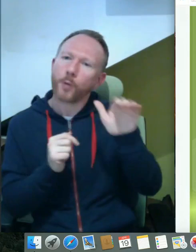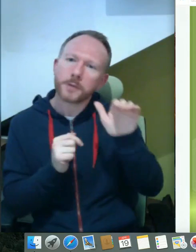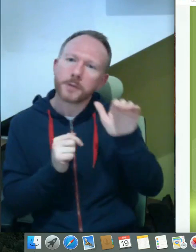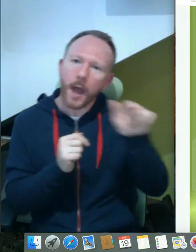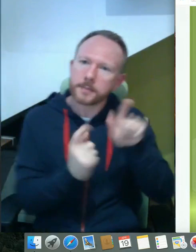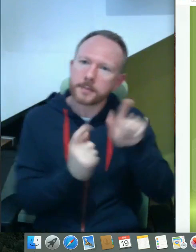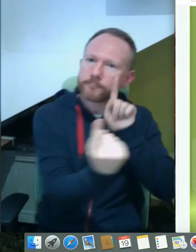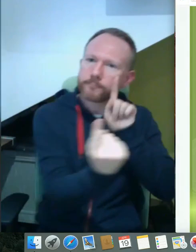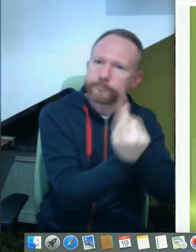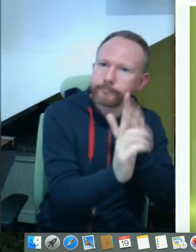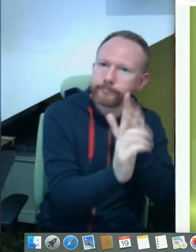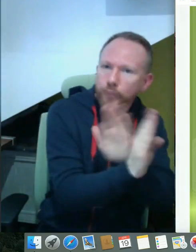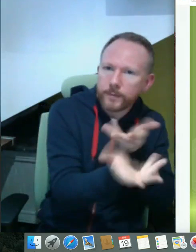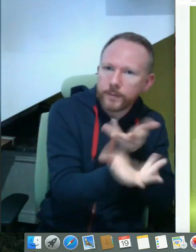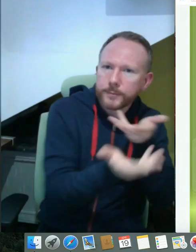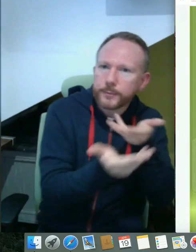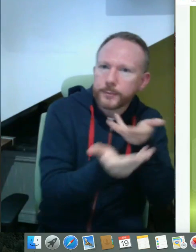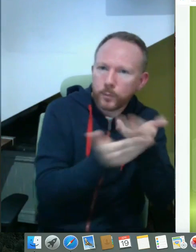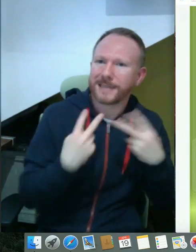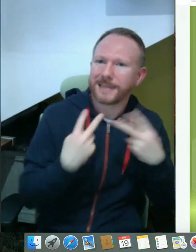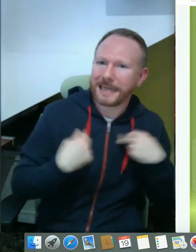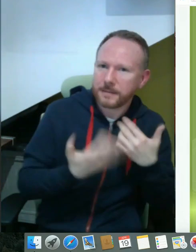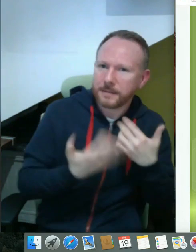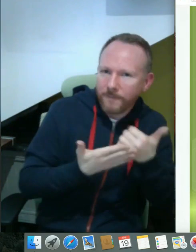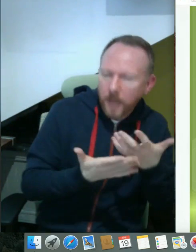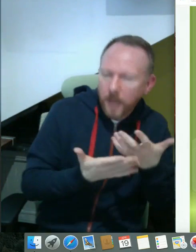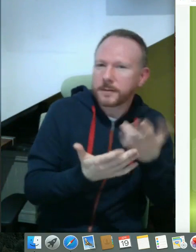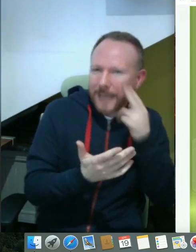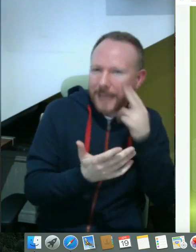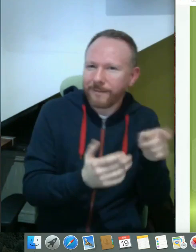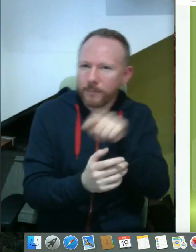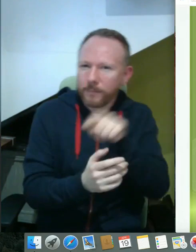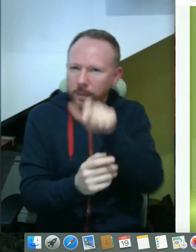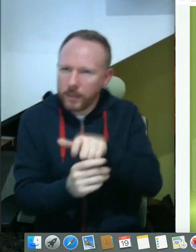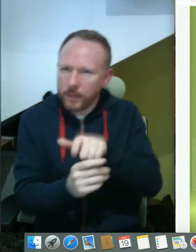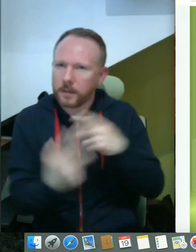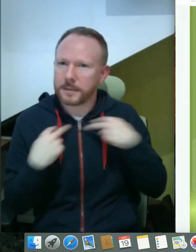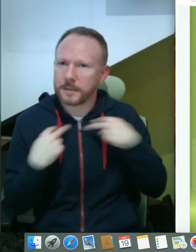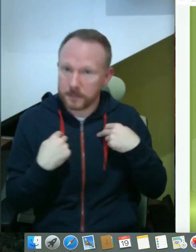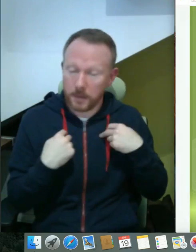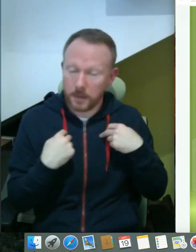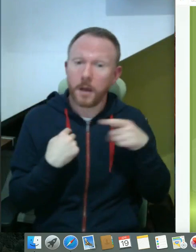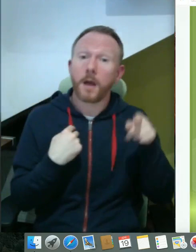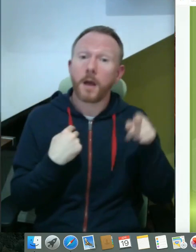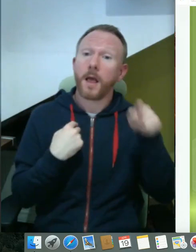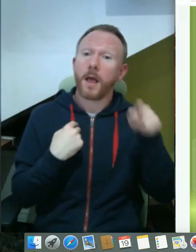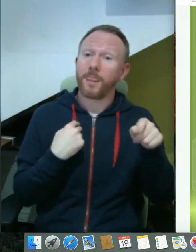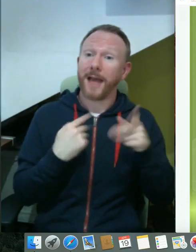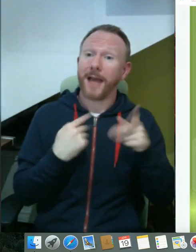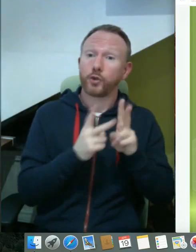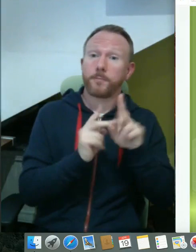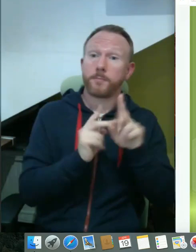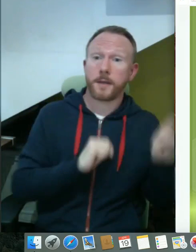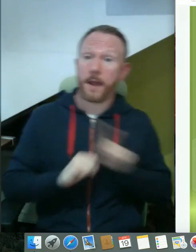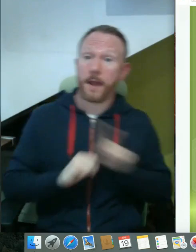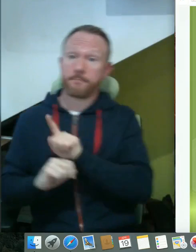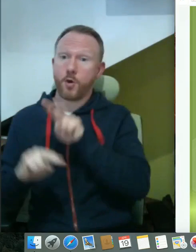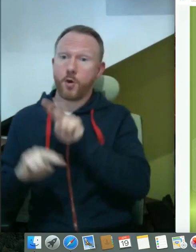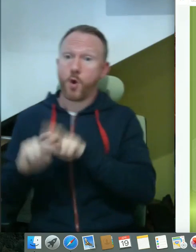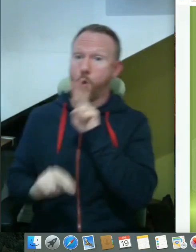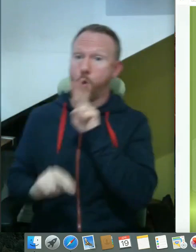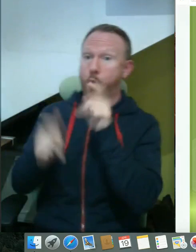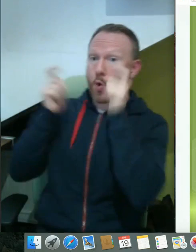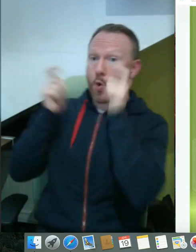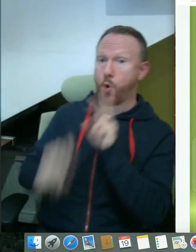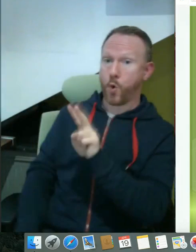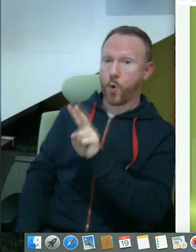counsel. Those interpreters are also expected to observe the court proceedings and alert